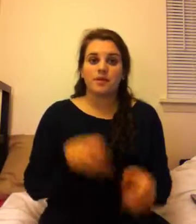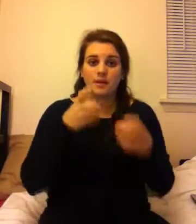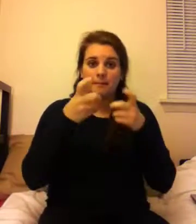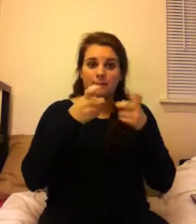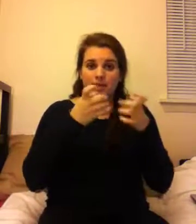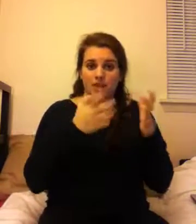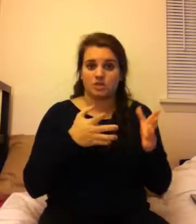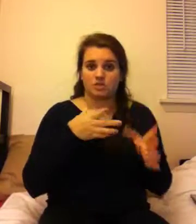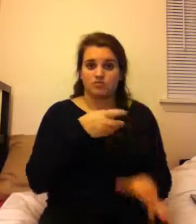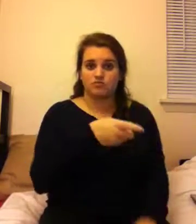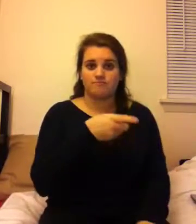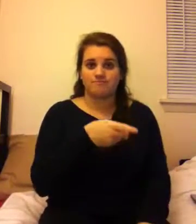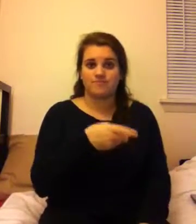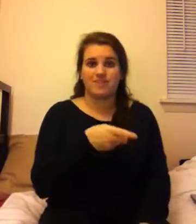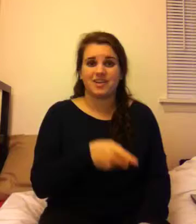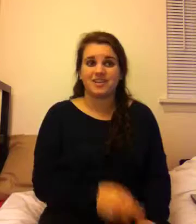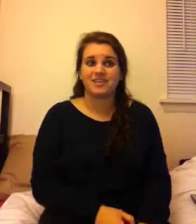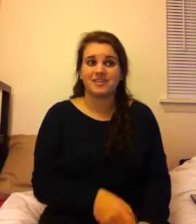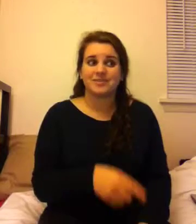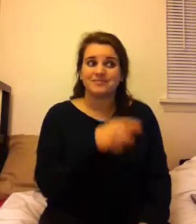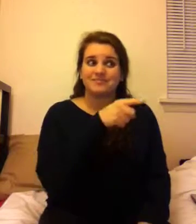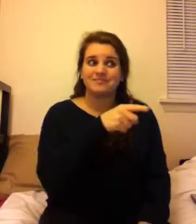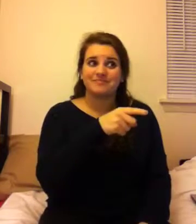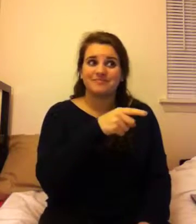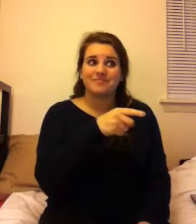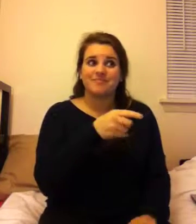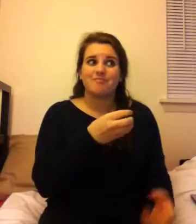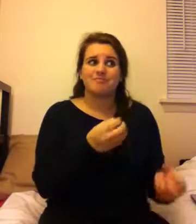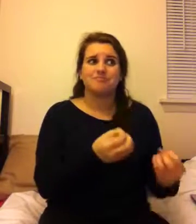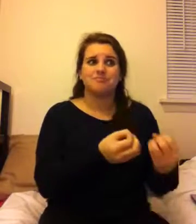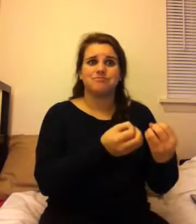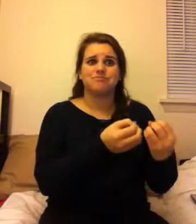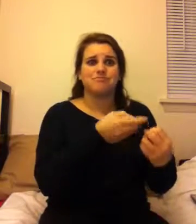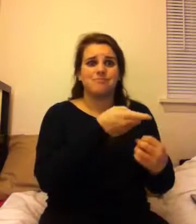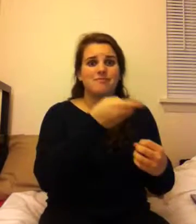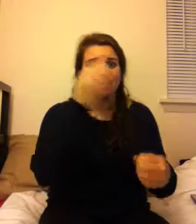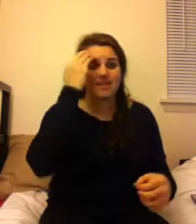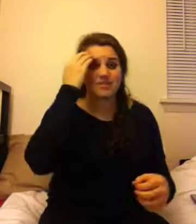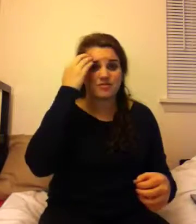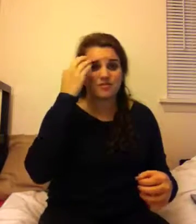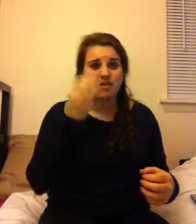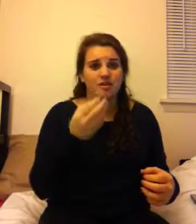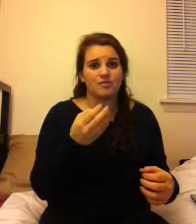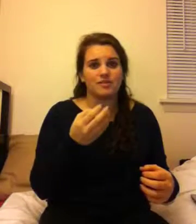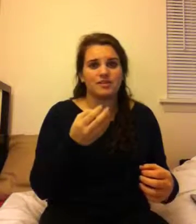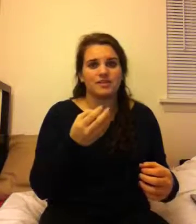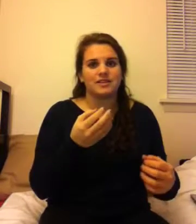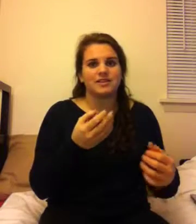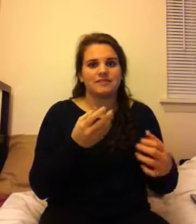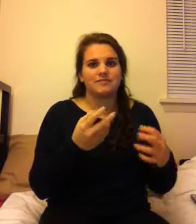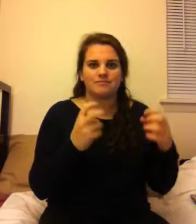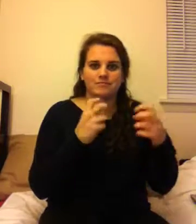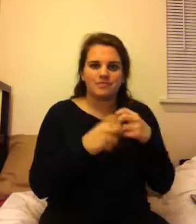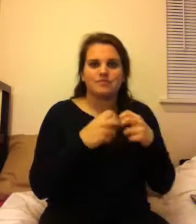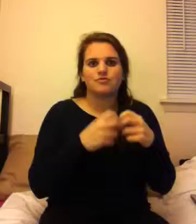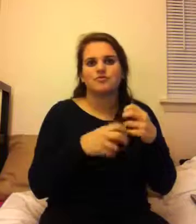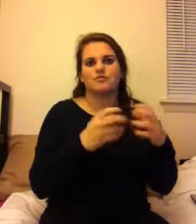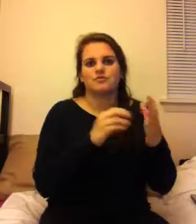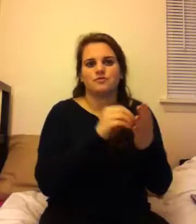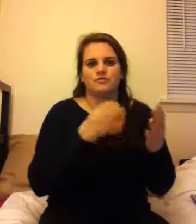problems that students have, and they were probably note takers themselves once, and they would be very happy to help you with